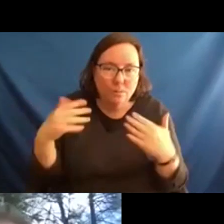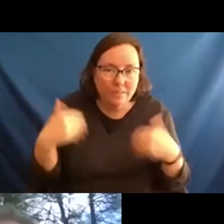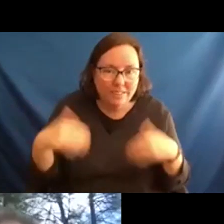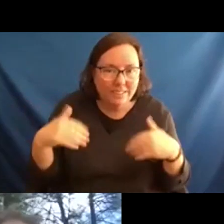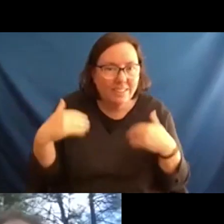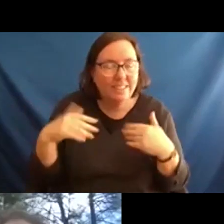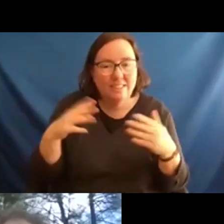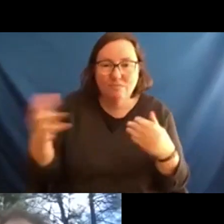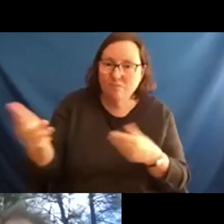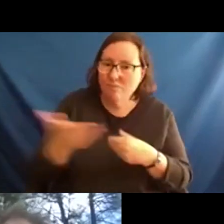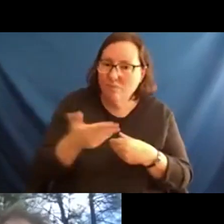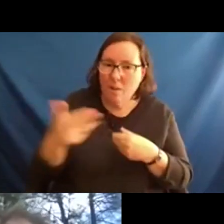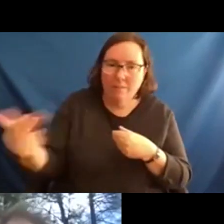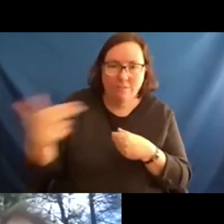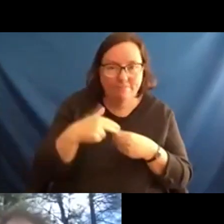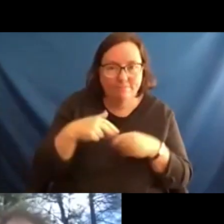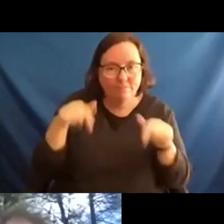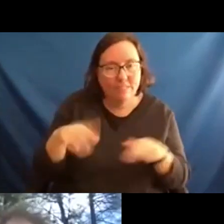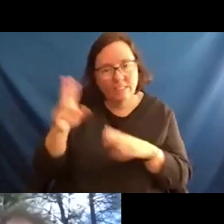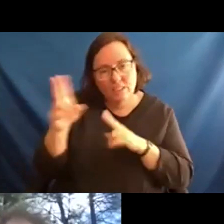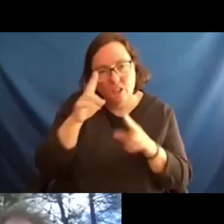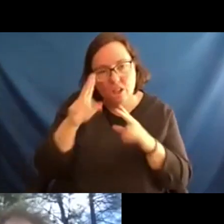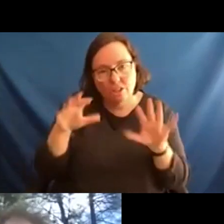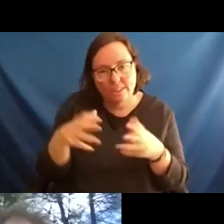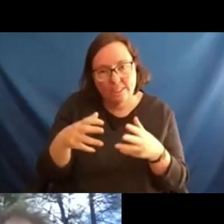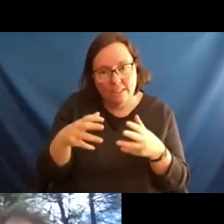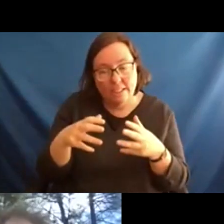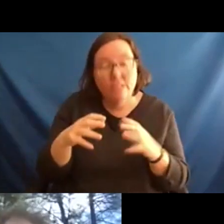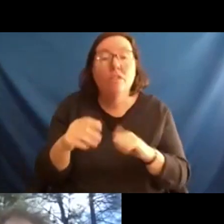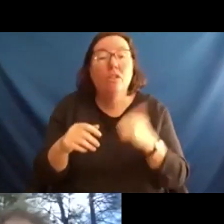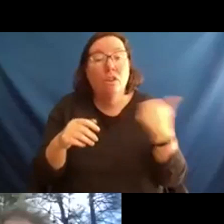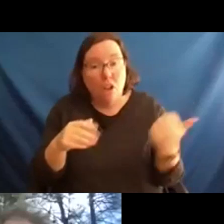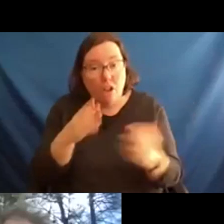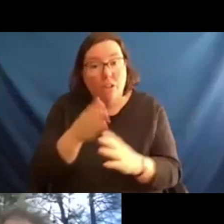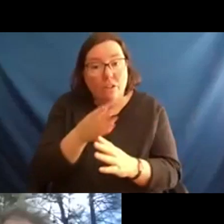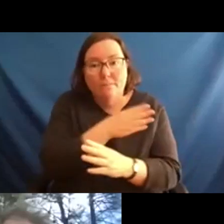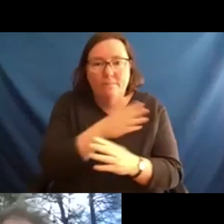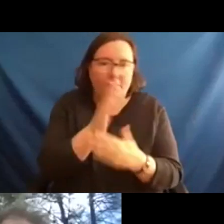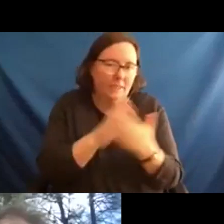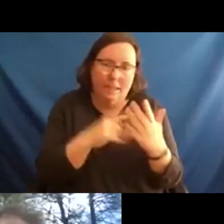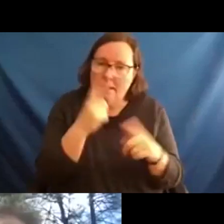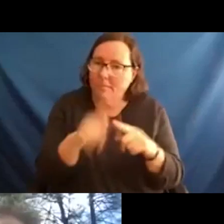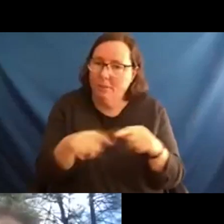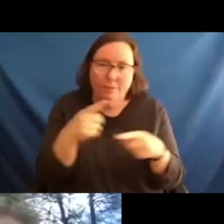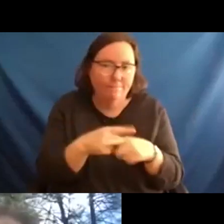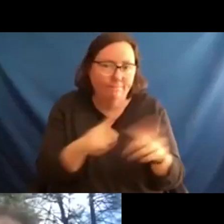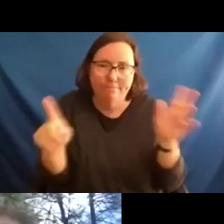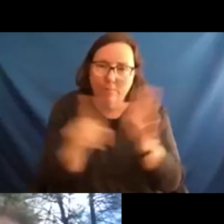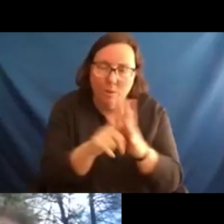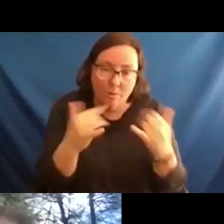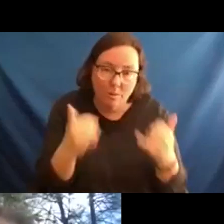the Honor Society. There are other inductees who could not be here today.